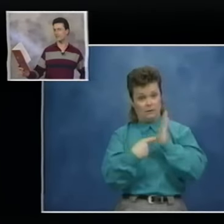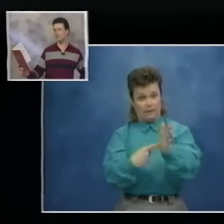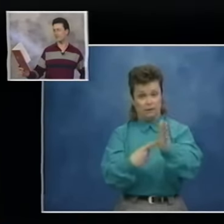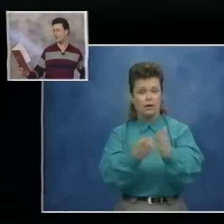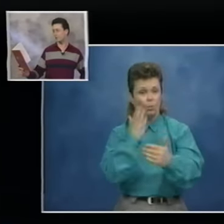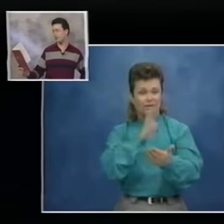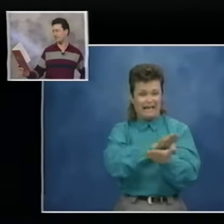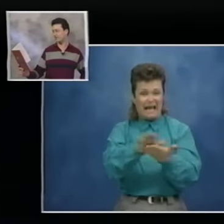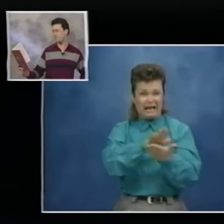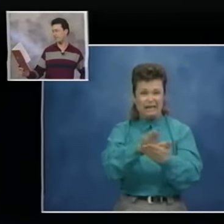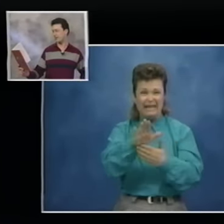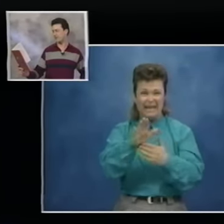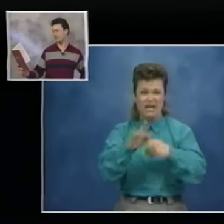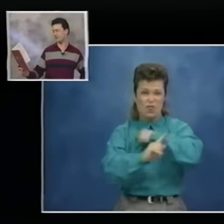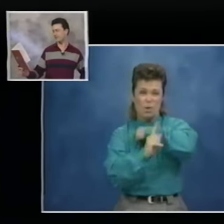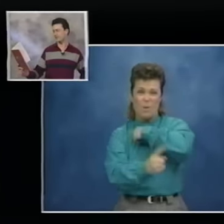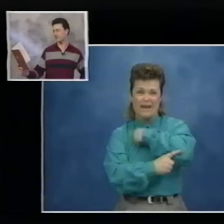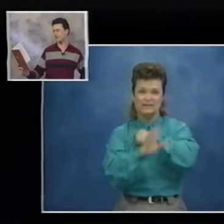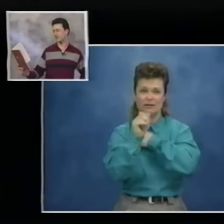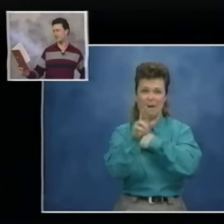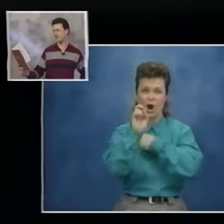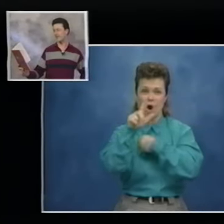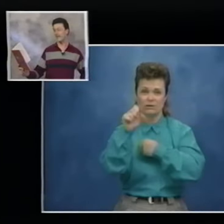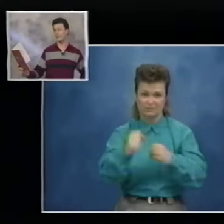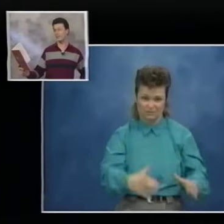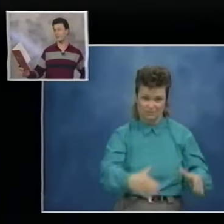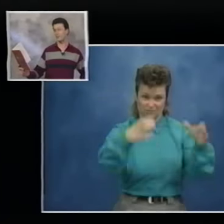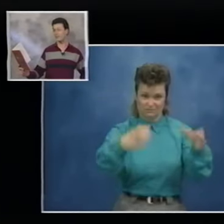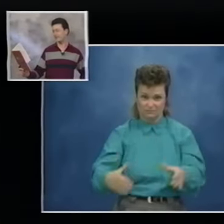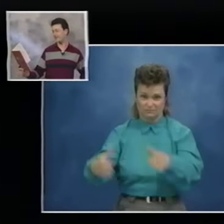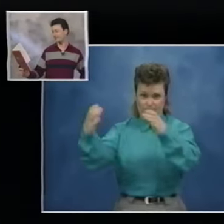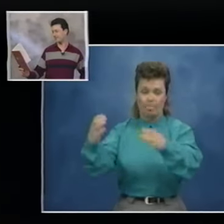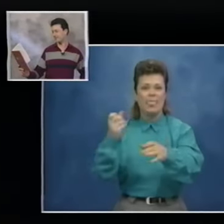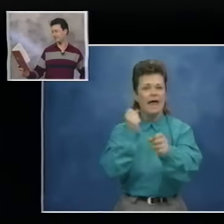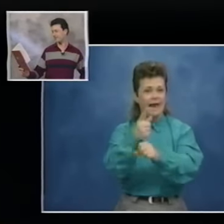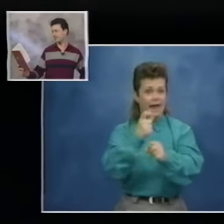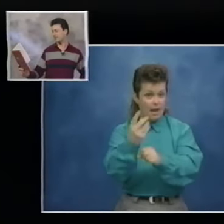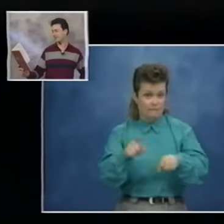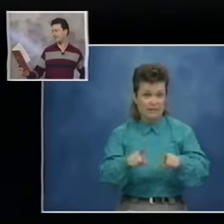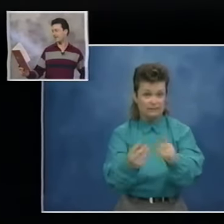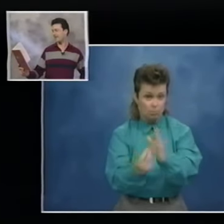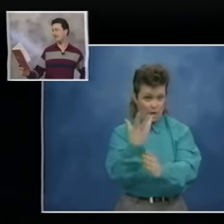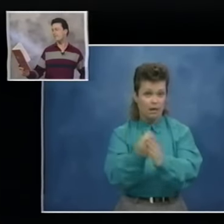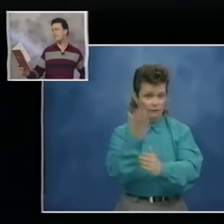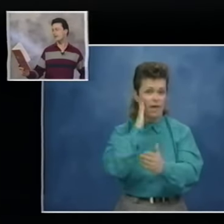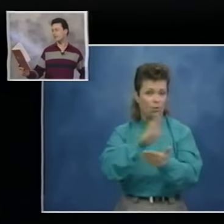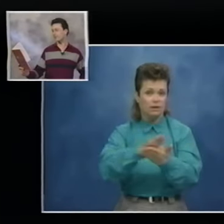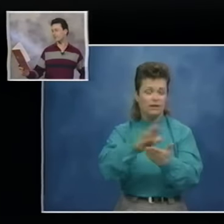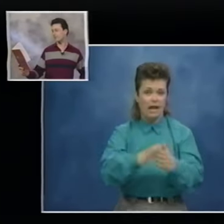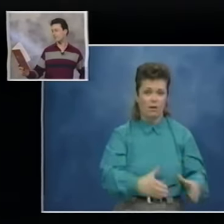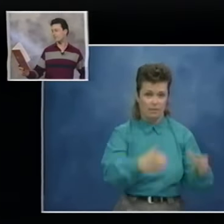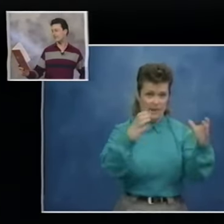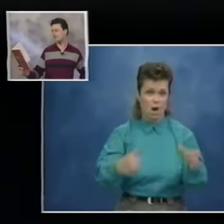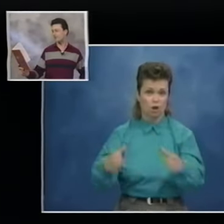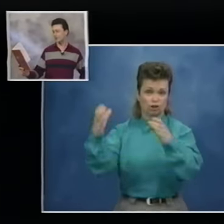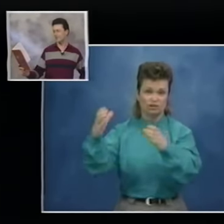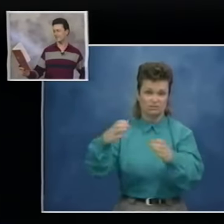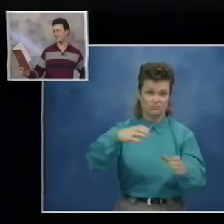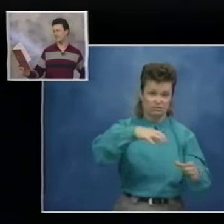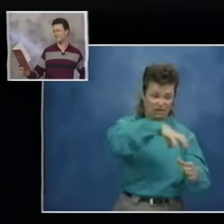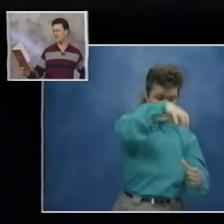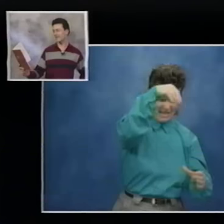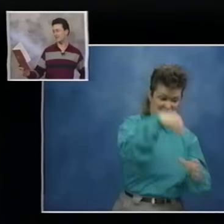out the waste barrels. Every spring they did it. And in the barrels would be